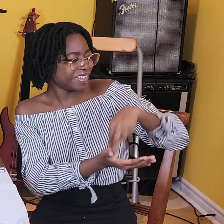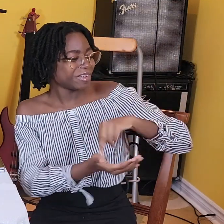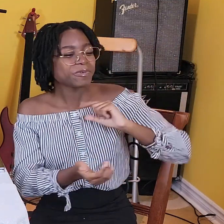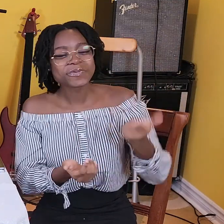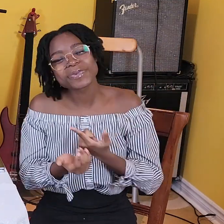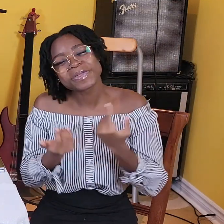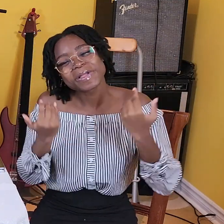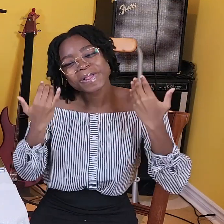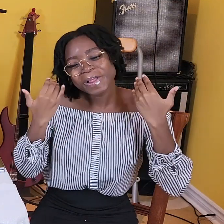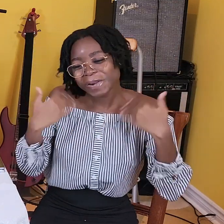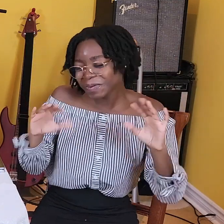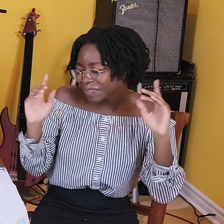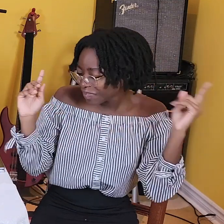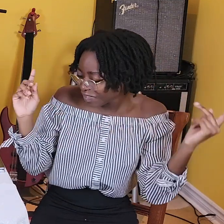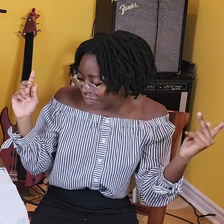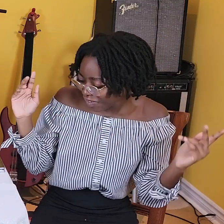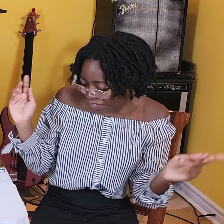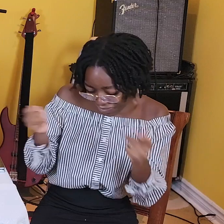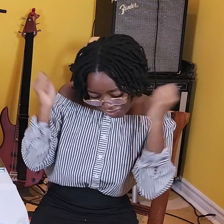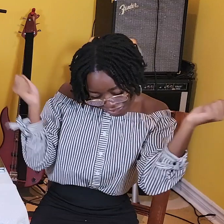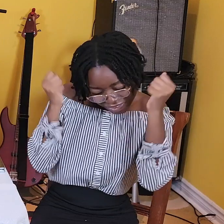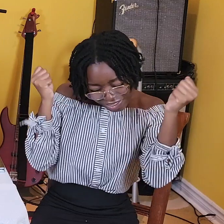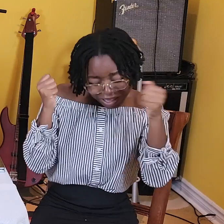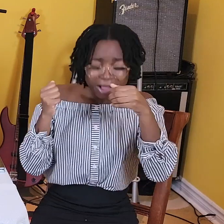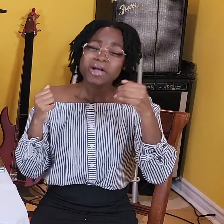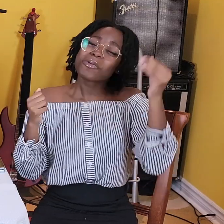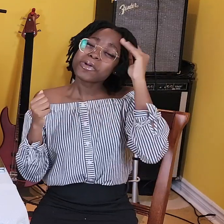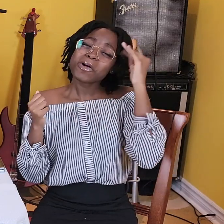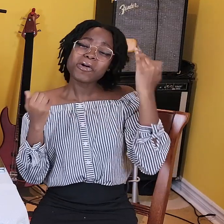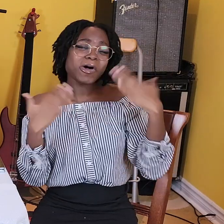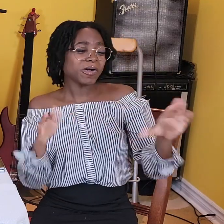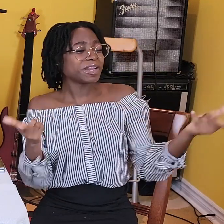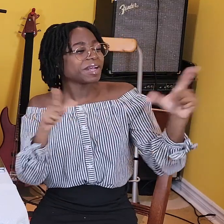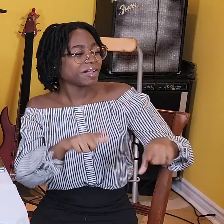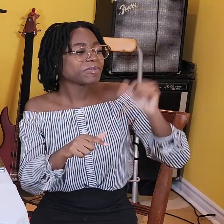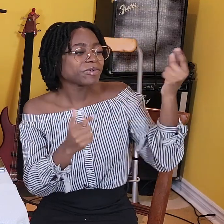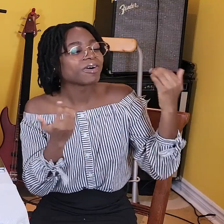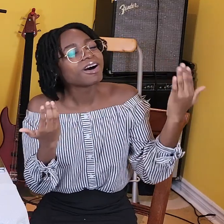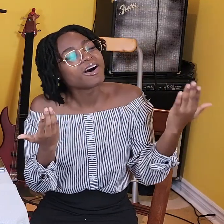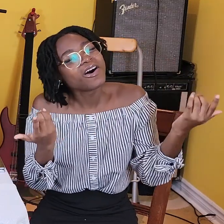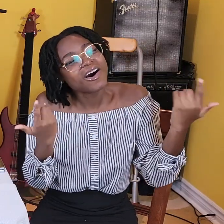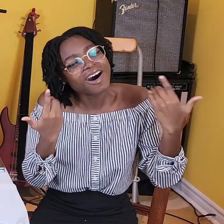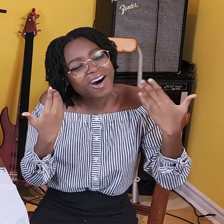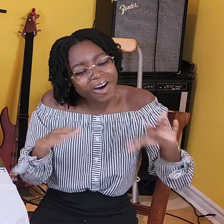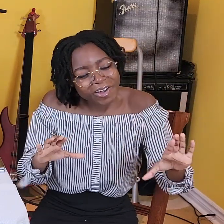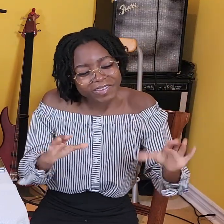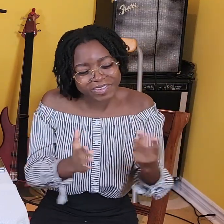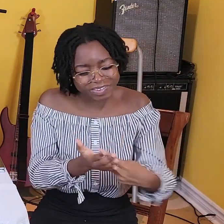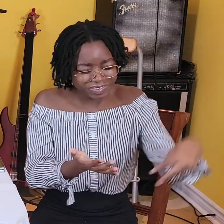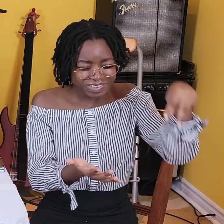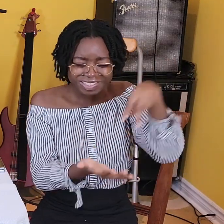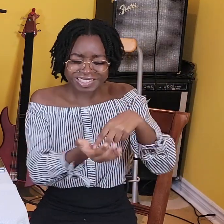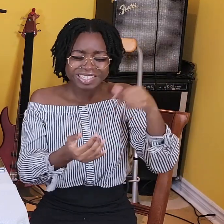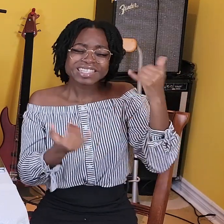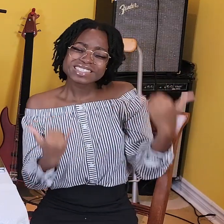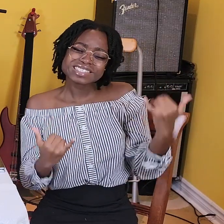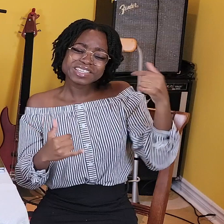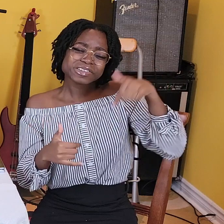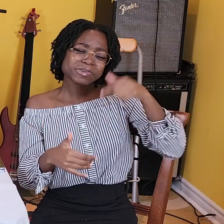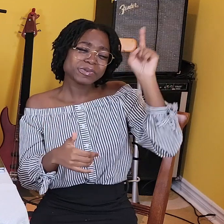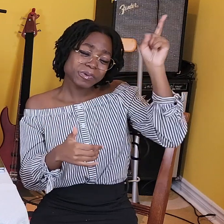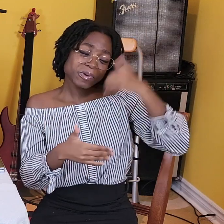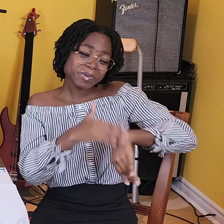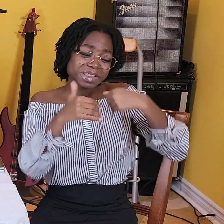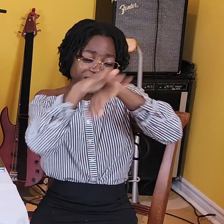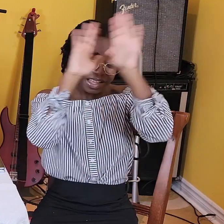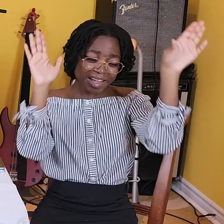know the deal has already been done, that you already rose and that you are in heaven today. But we rejoice. We look forward to Sunday